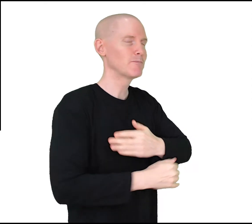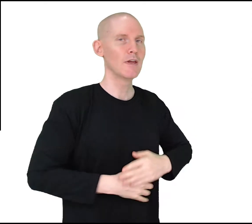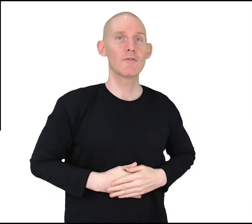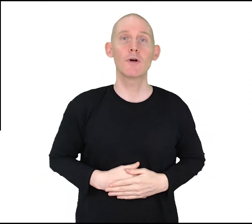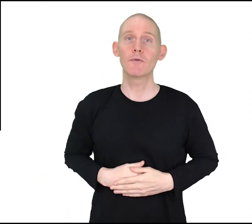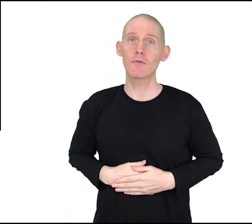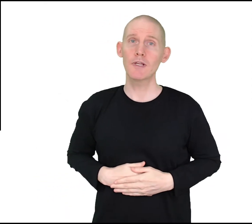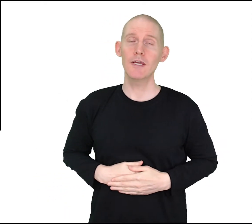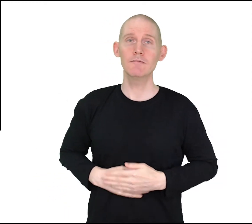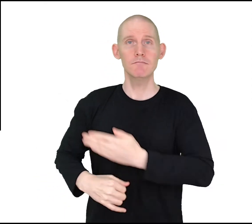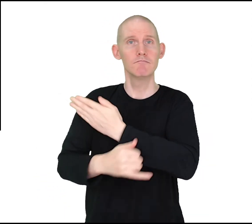From the front again.